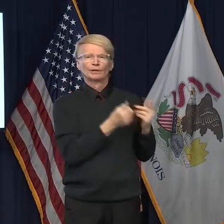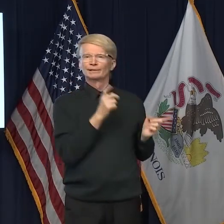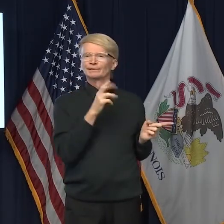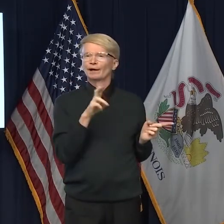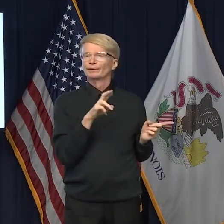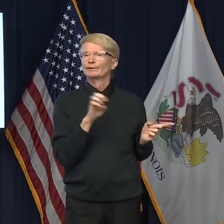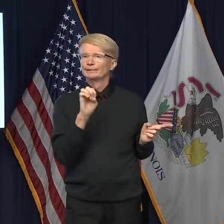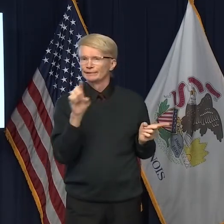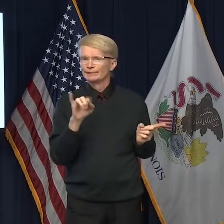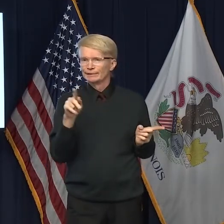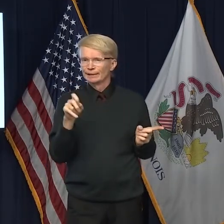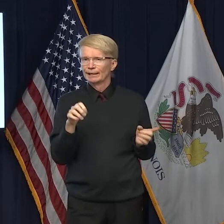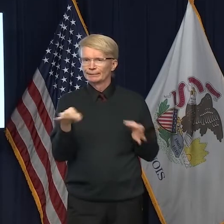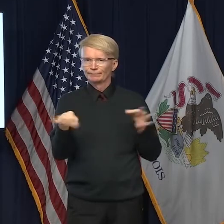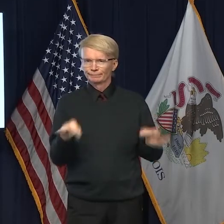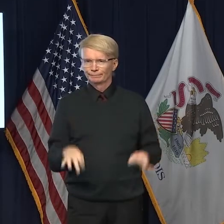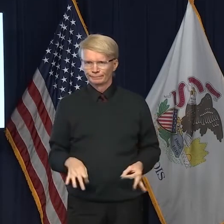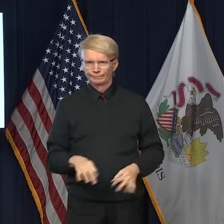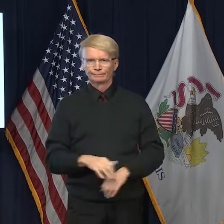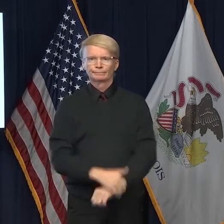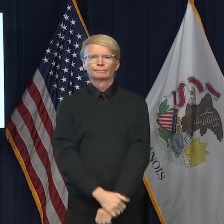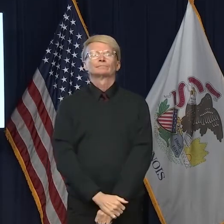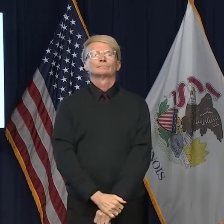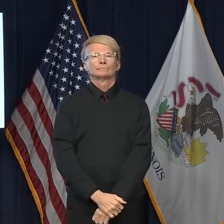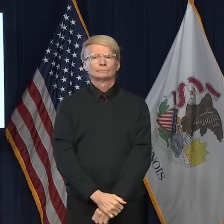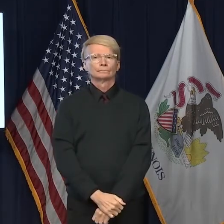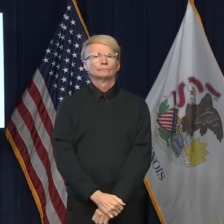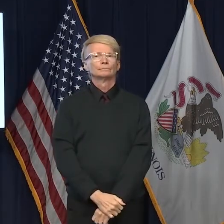to answer, I think, most of those items, but I'll come back.